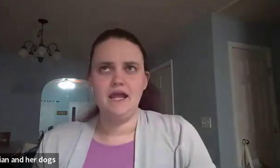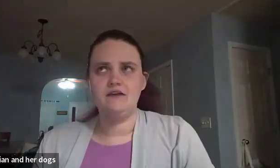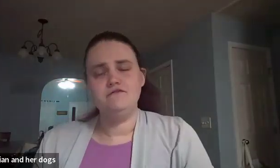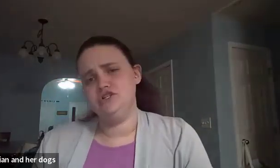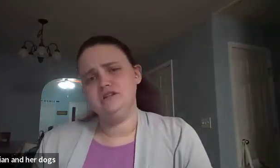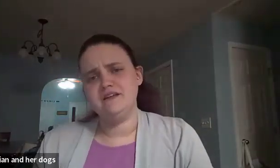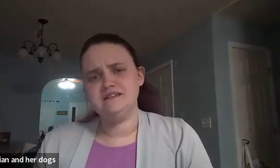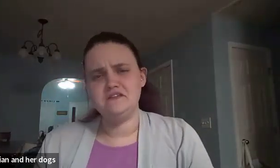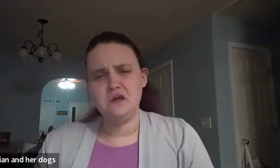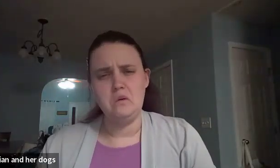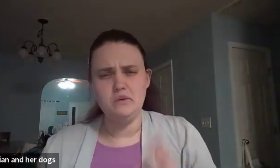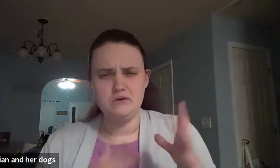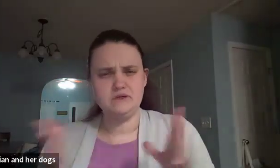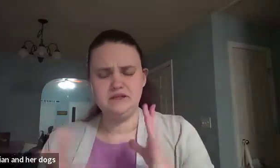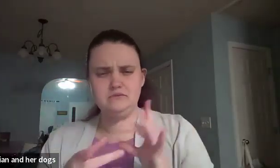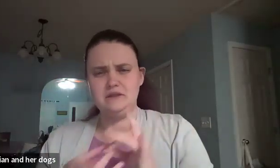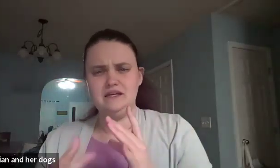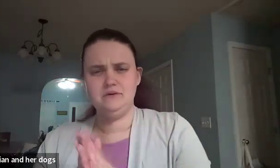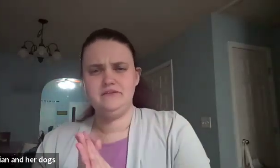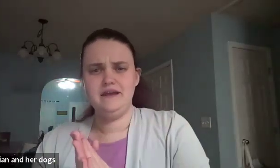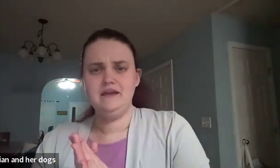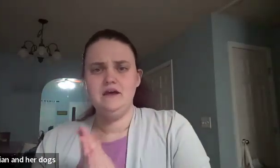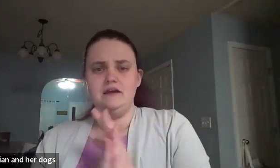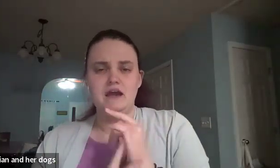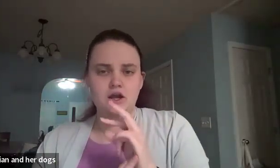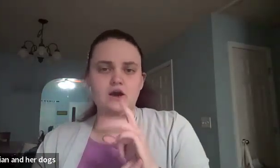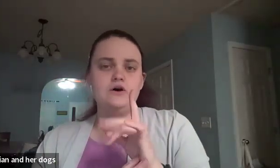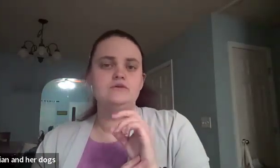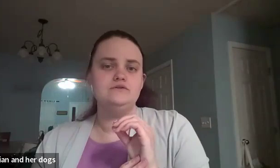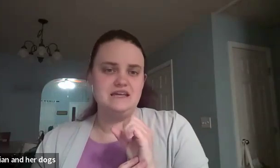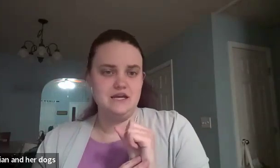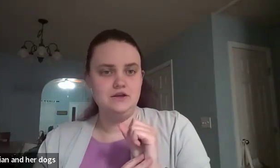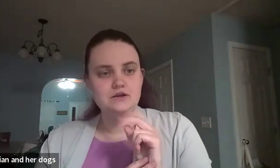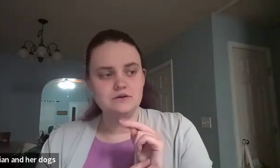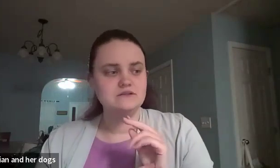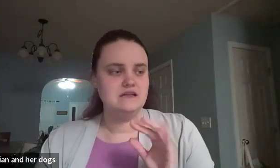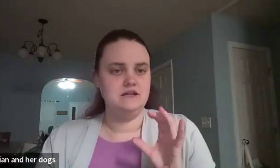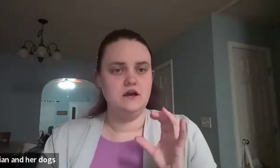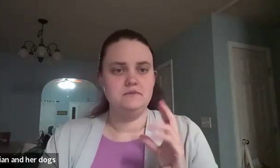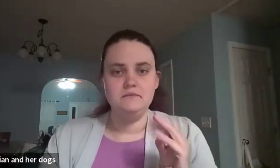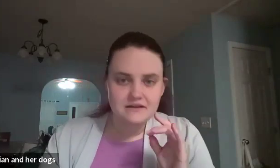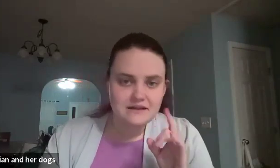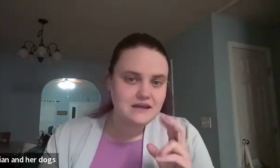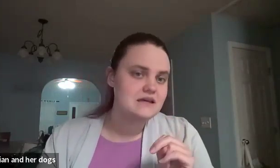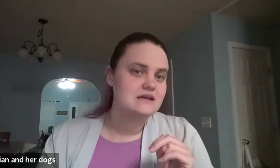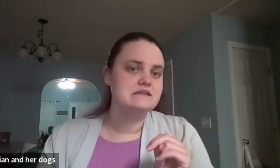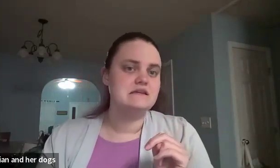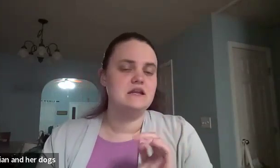And unfortunately, that's like the only one really related with like geckos and newts and chameleons